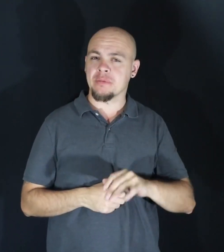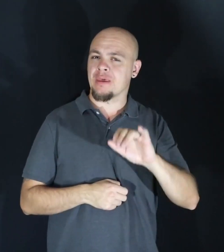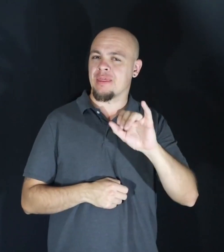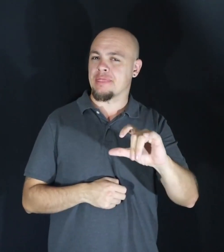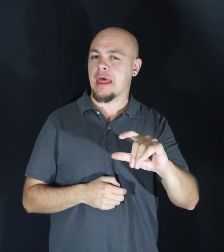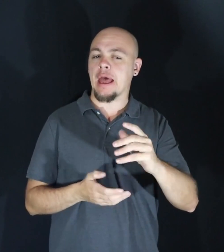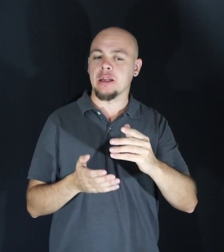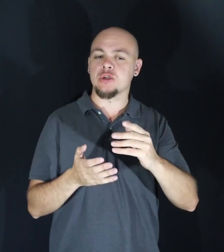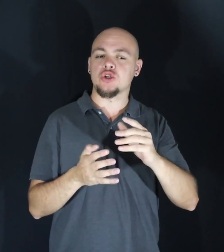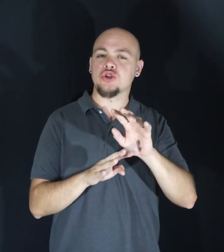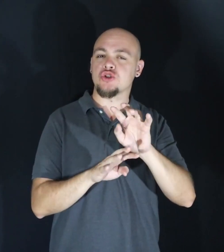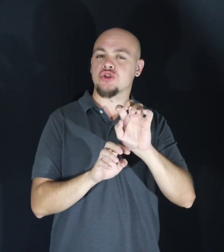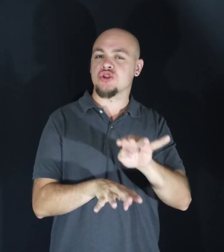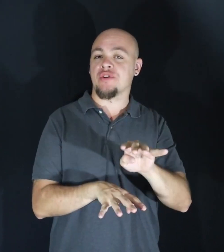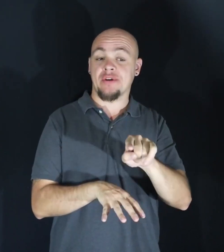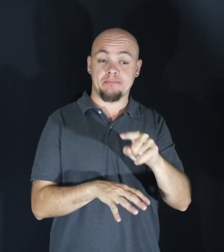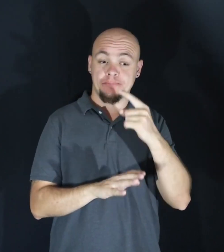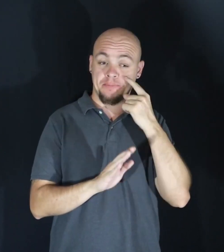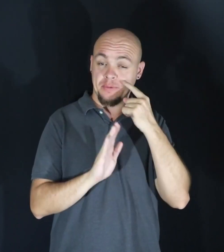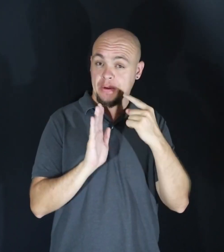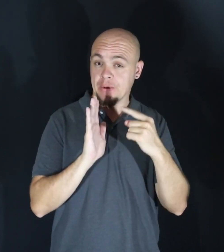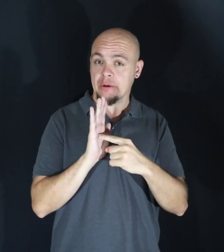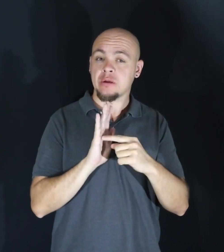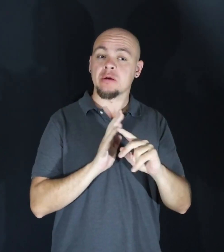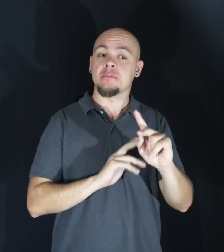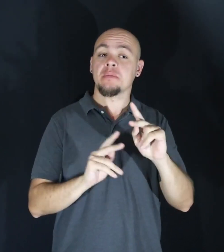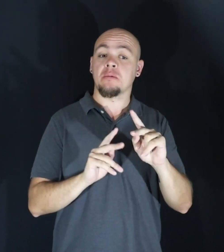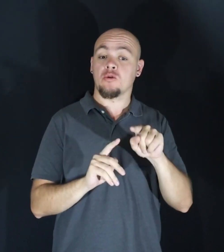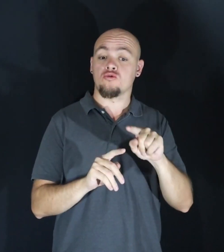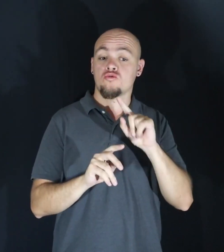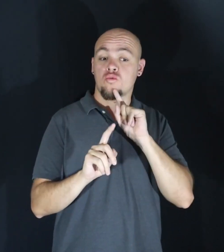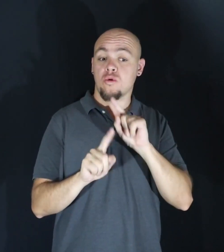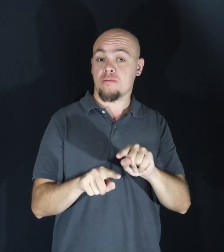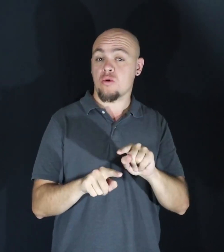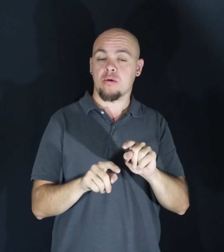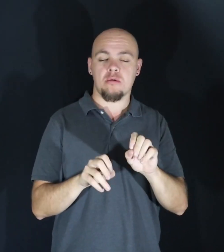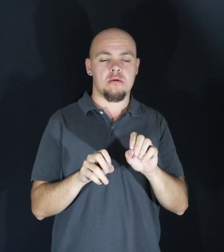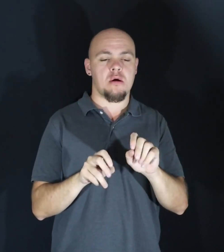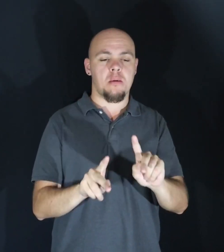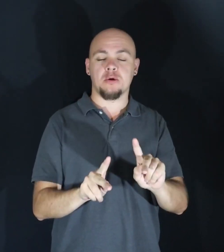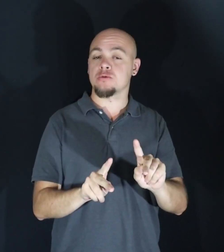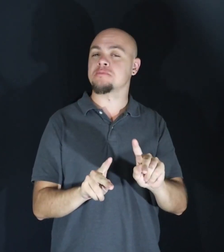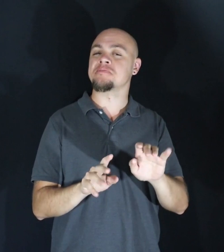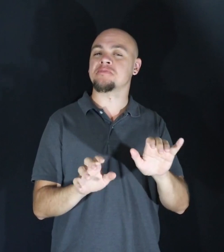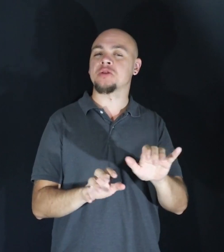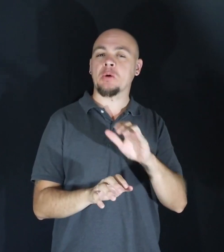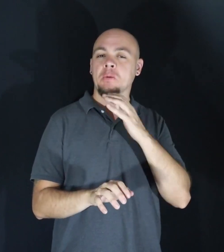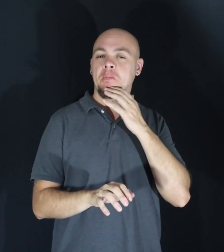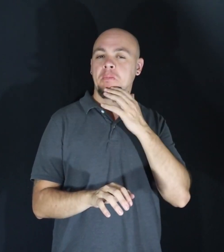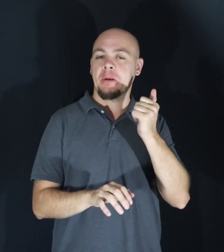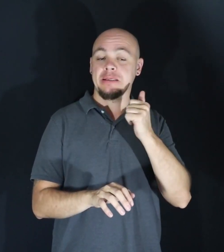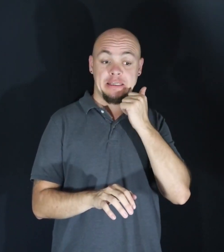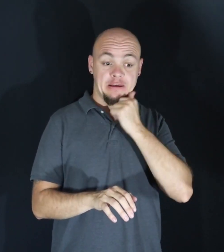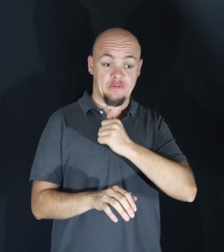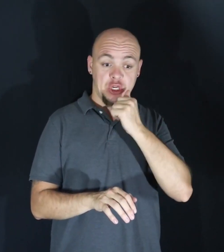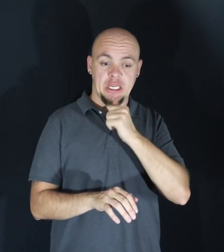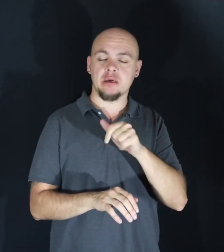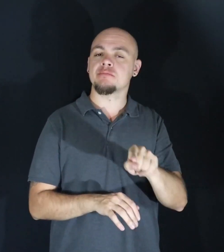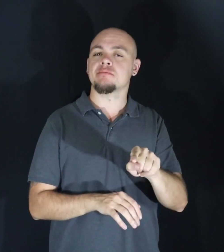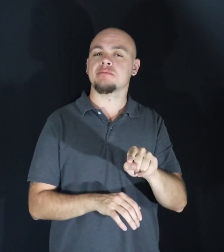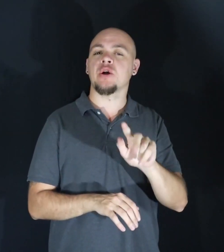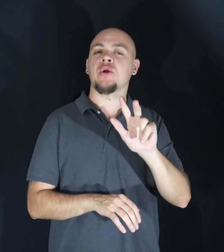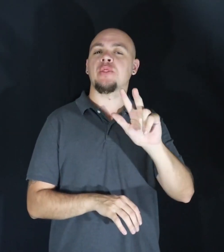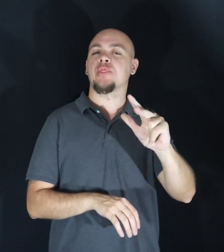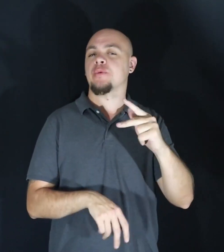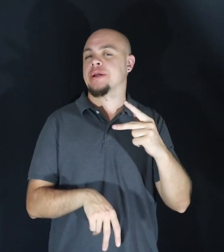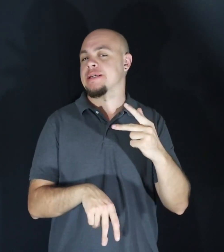same survey did note those who reported having the opportunity to do what they do best every day were 3